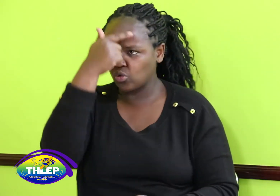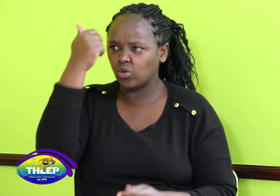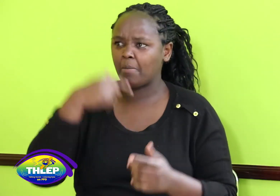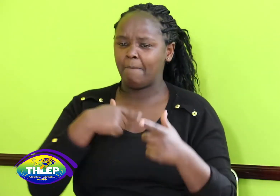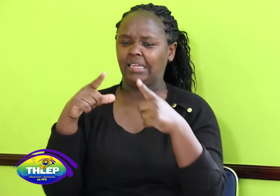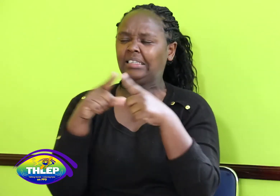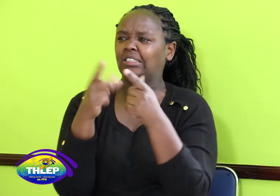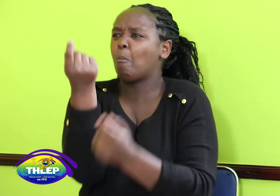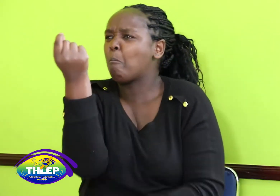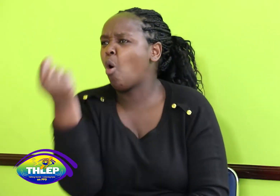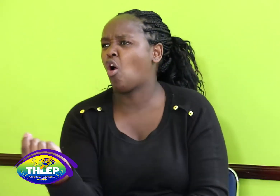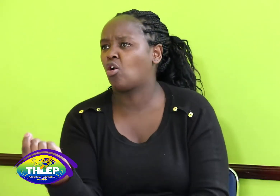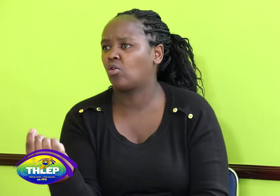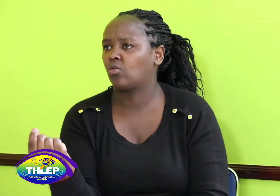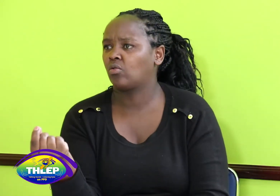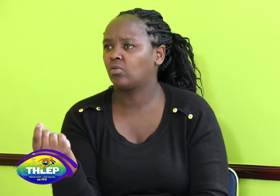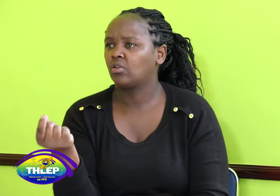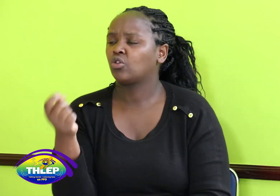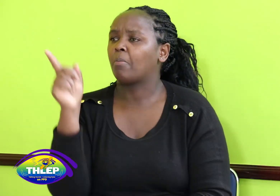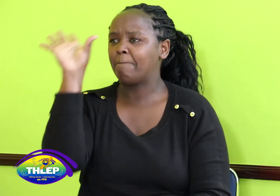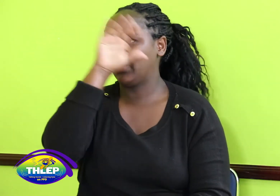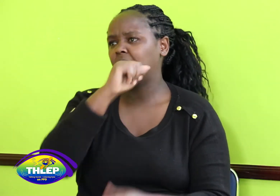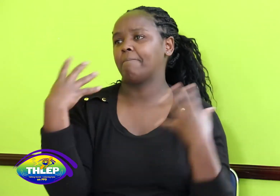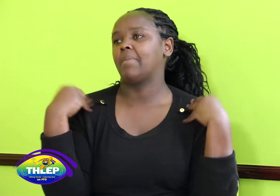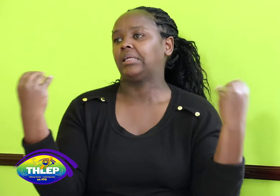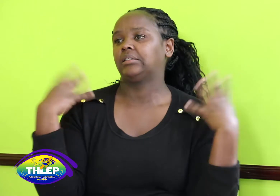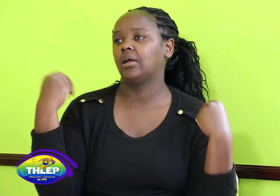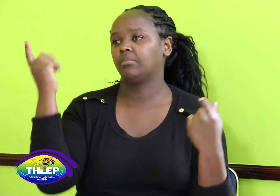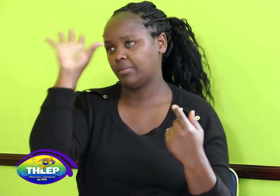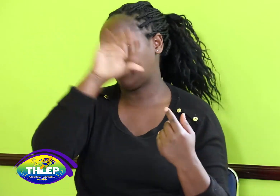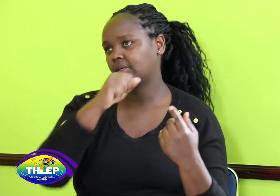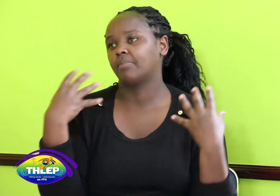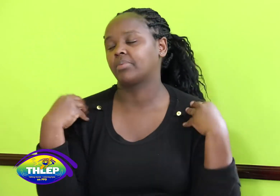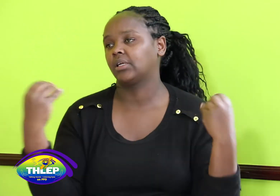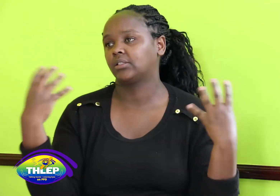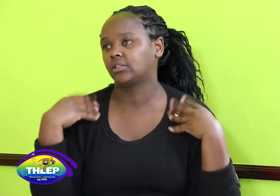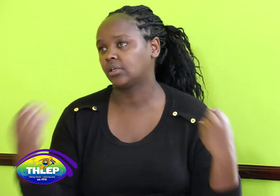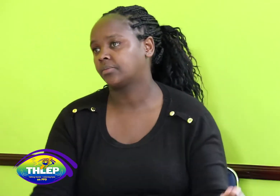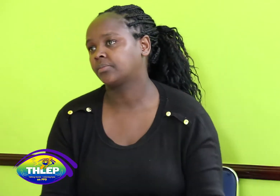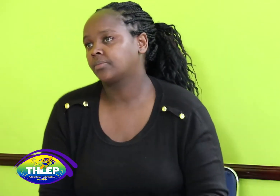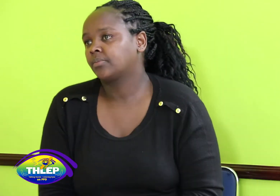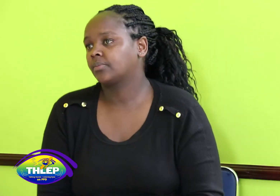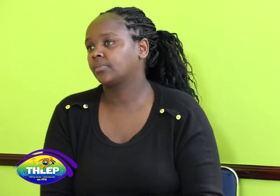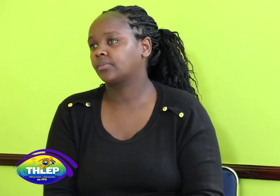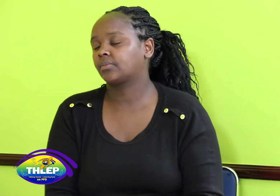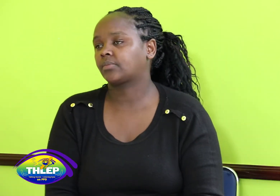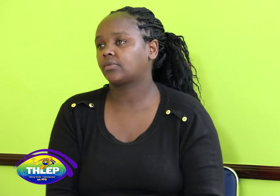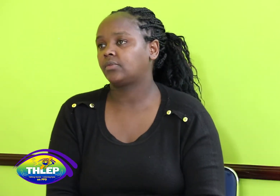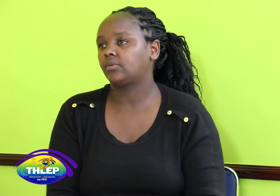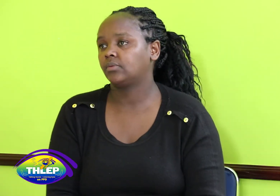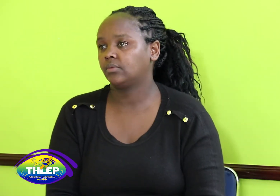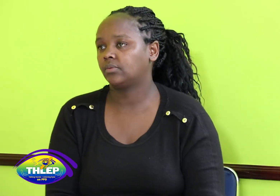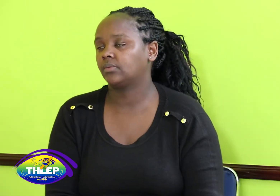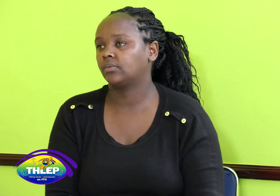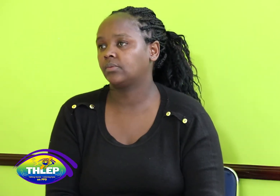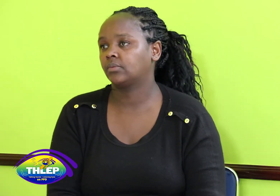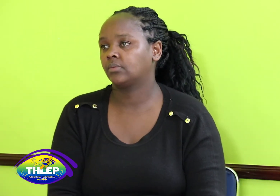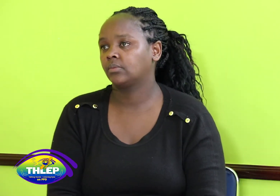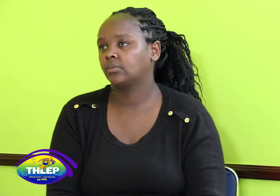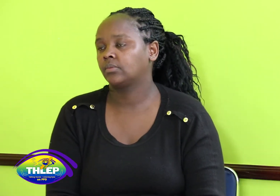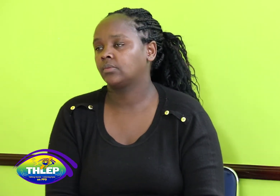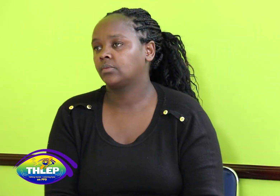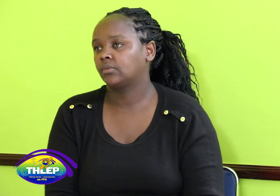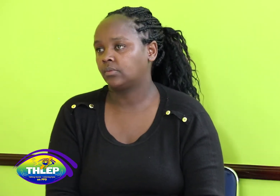So I think I would answer that. They said that my vagina was a little bit small. It would not be enough because I had not done